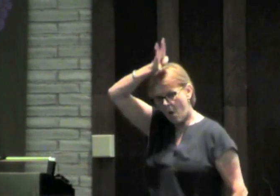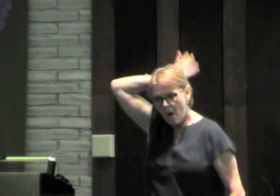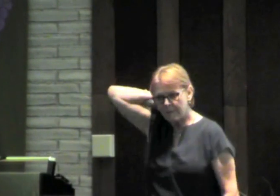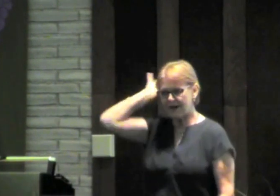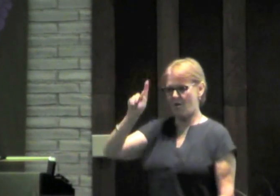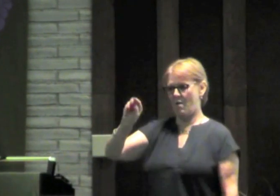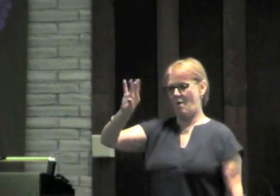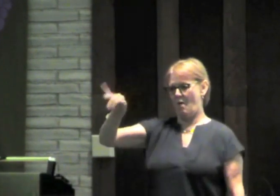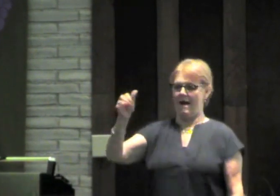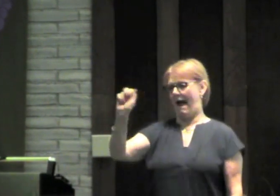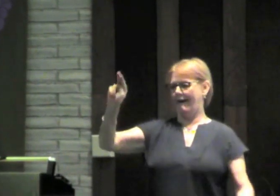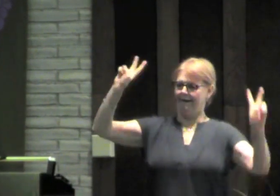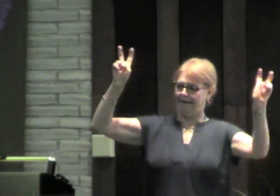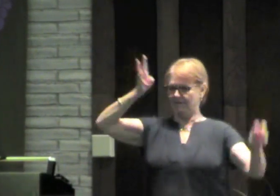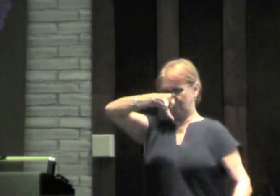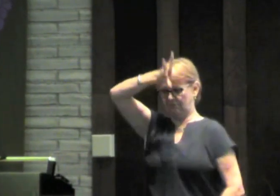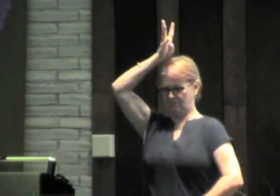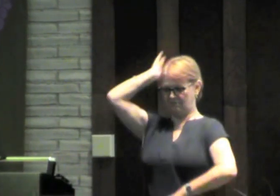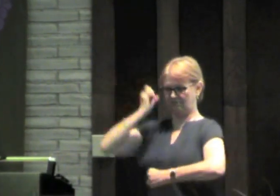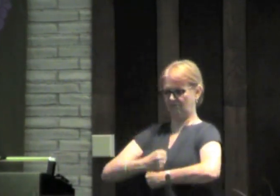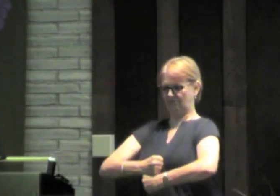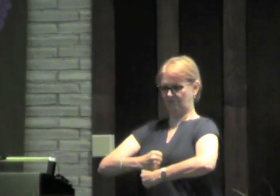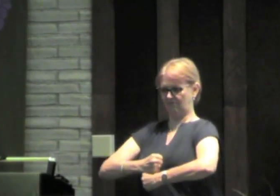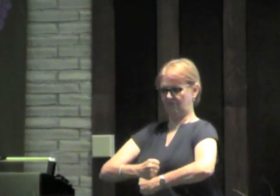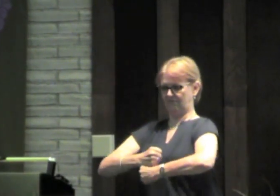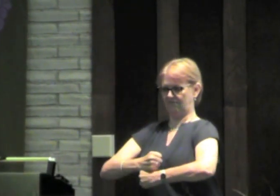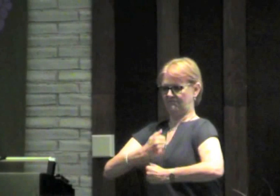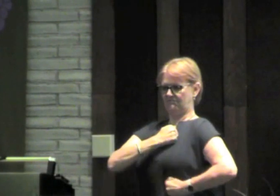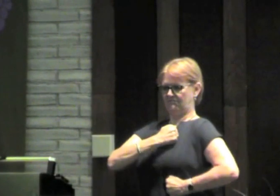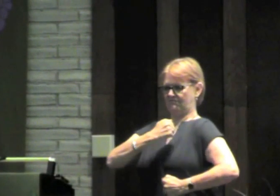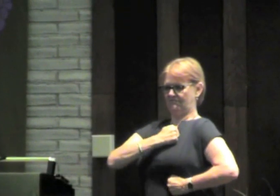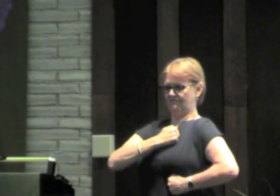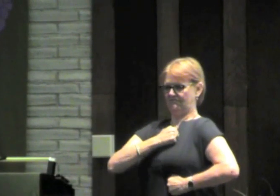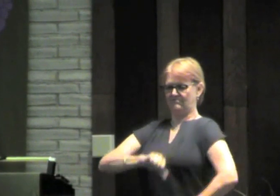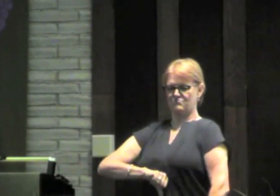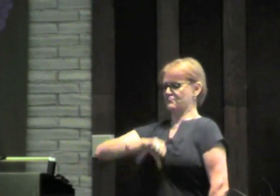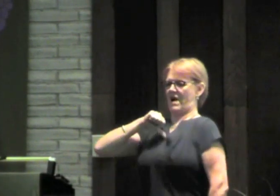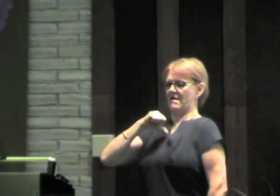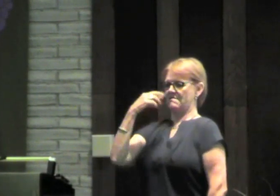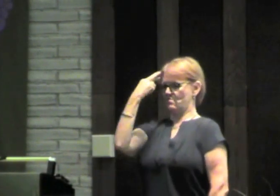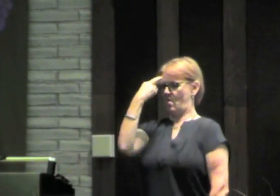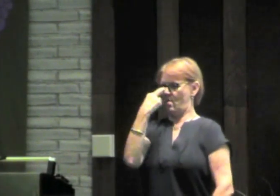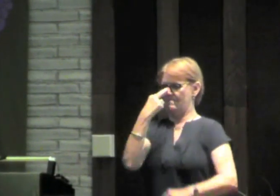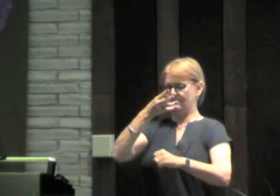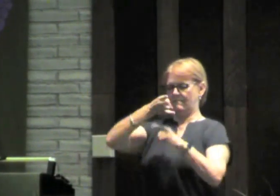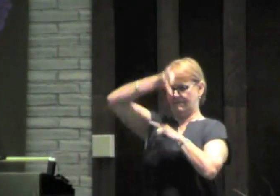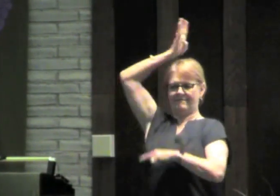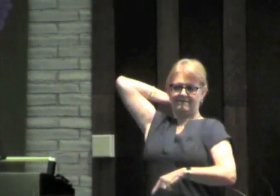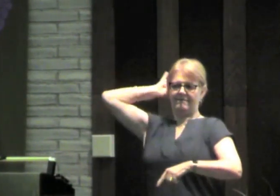Israel, you will see lots and lots of ruins, and you'll see the remnants of the pride of the